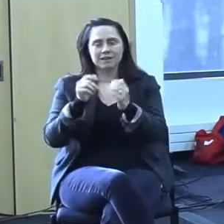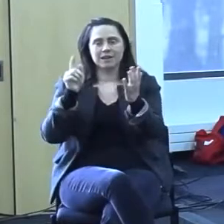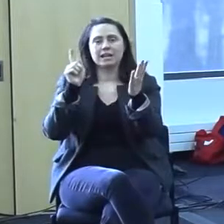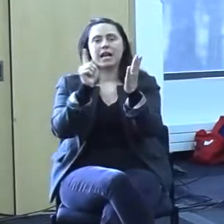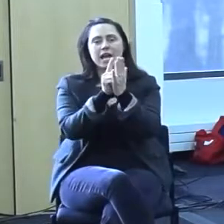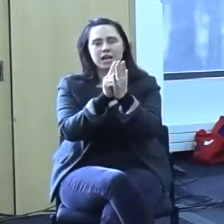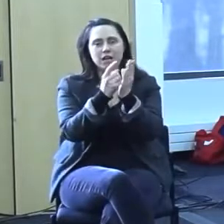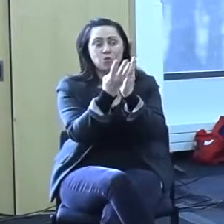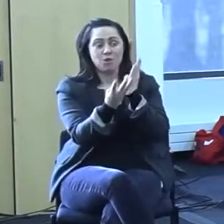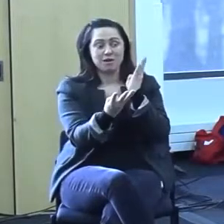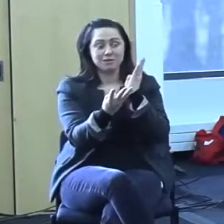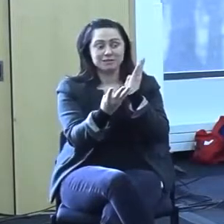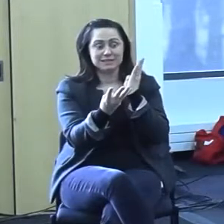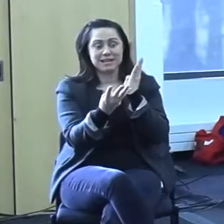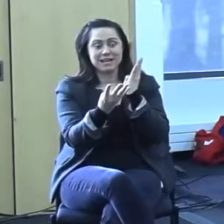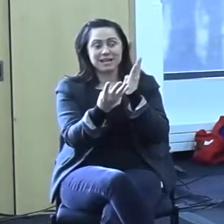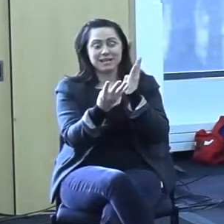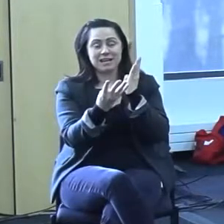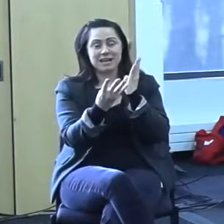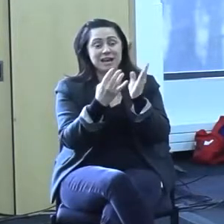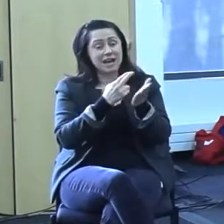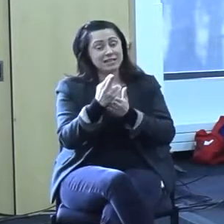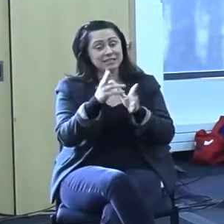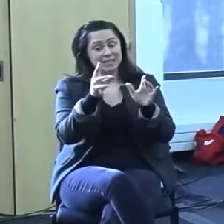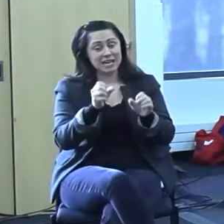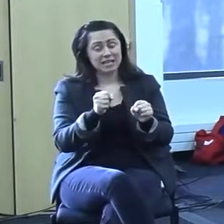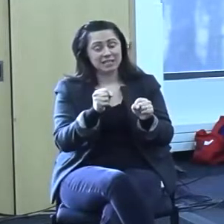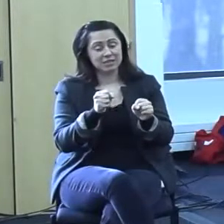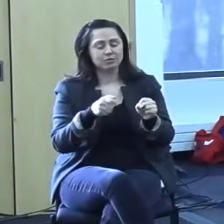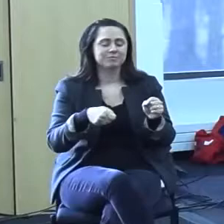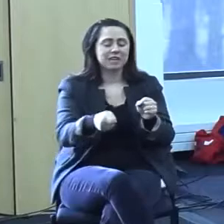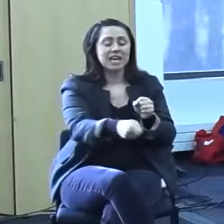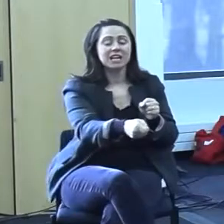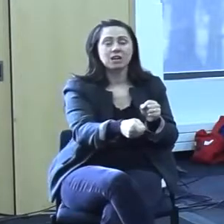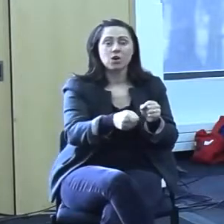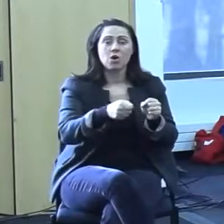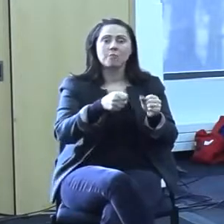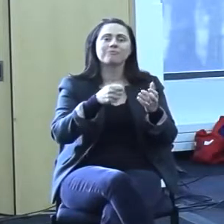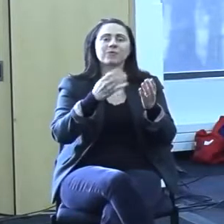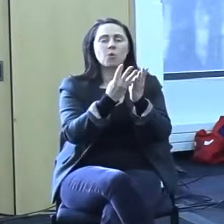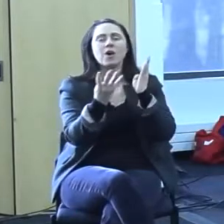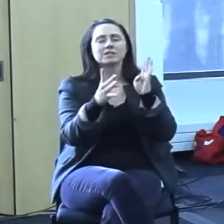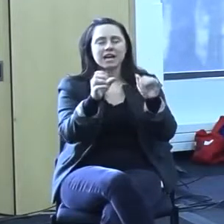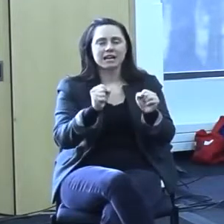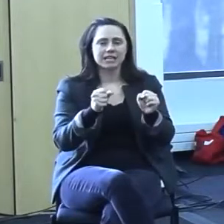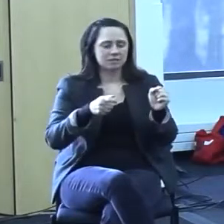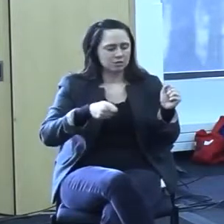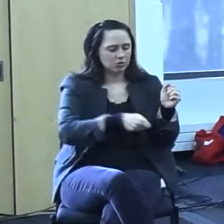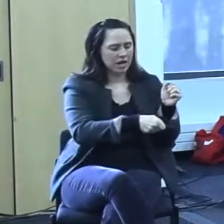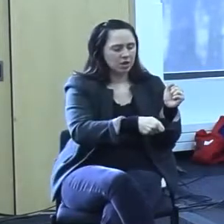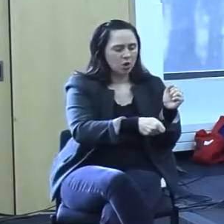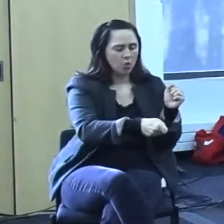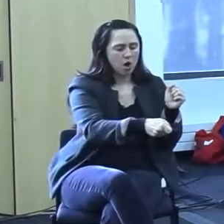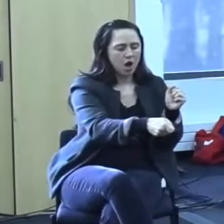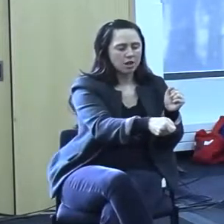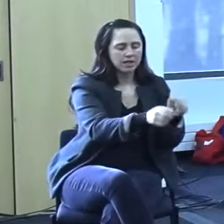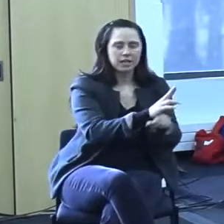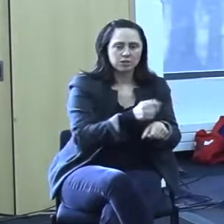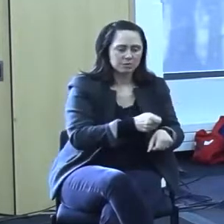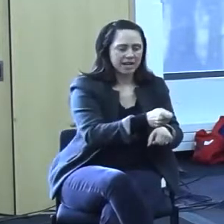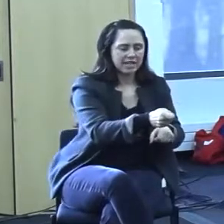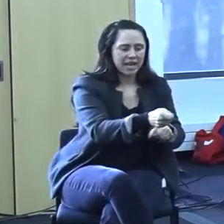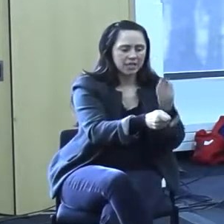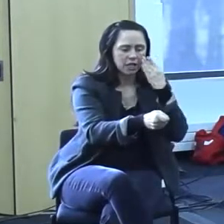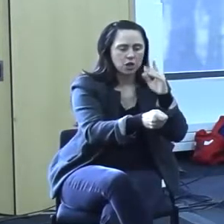honestly, because like I can trail a wall and use my cane and know when to turn and things like